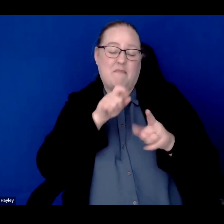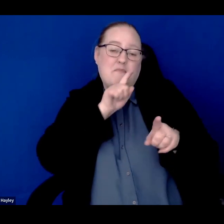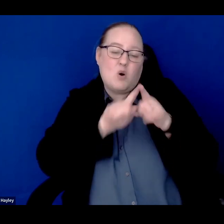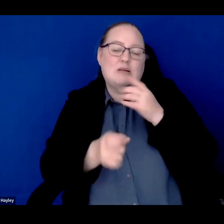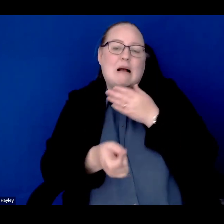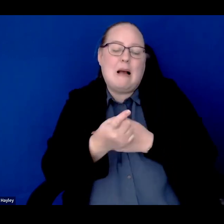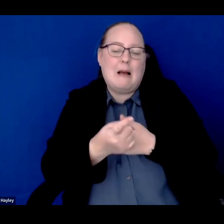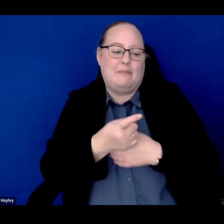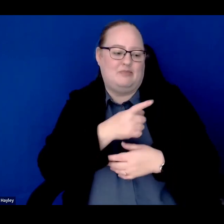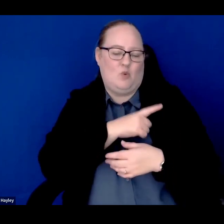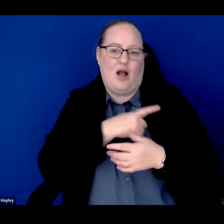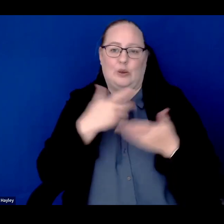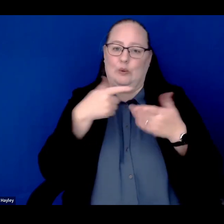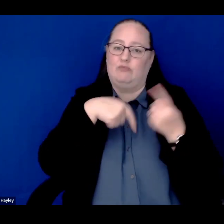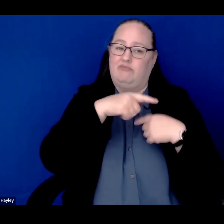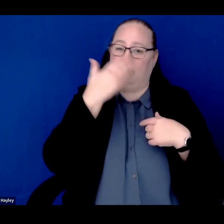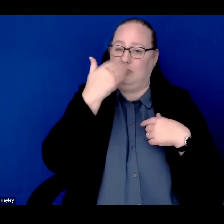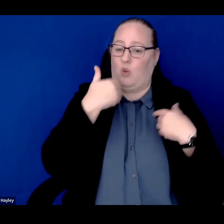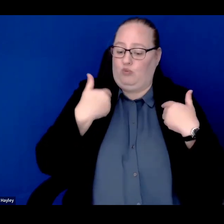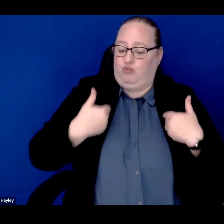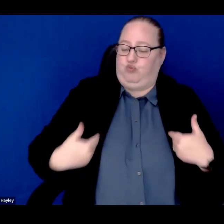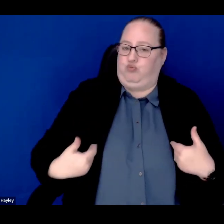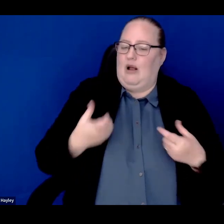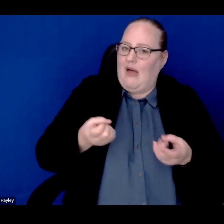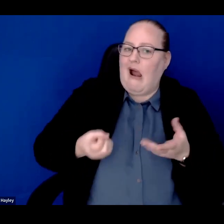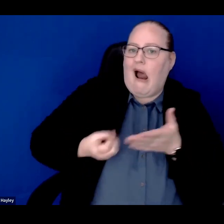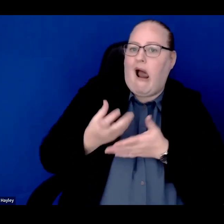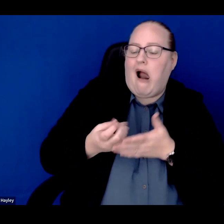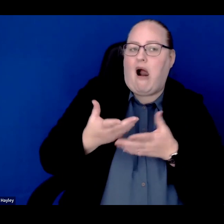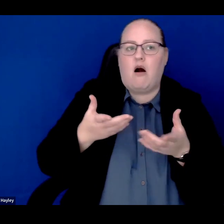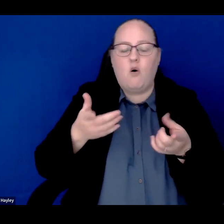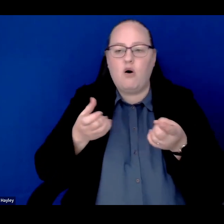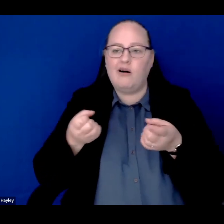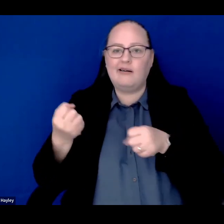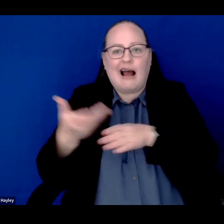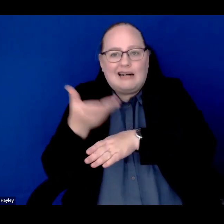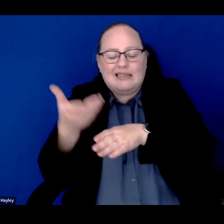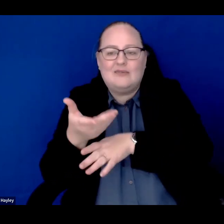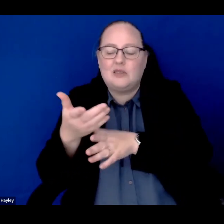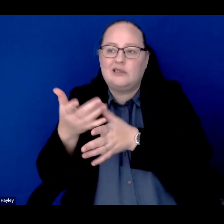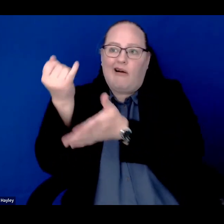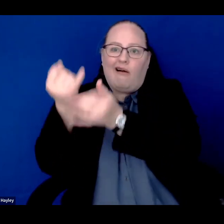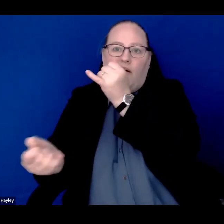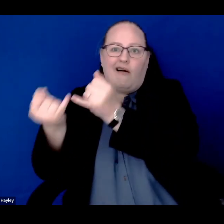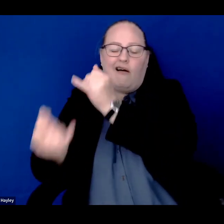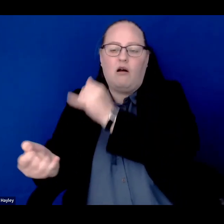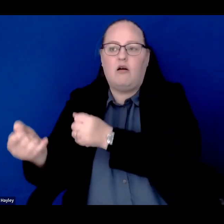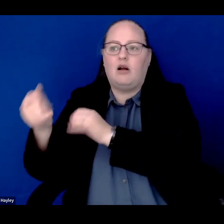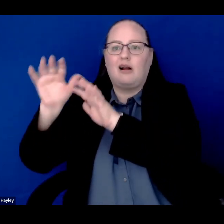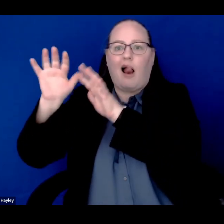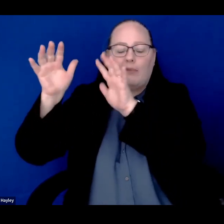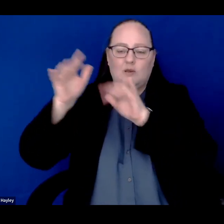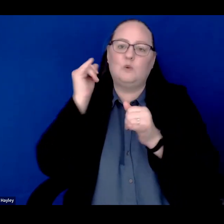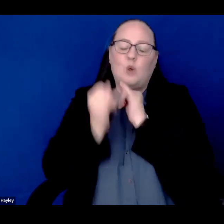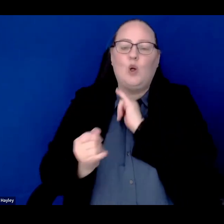and hardest by the most vulnerable. And so if we take this picture, and we try to plot a trajectory